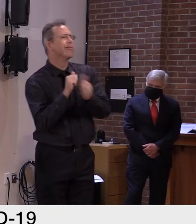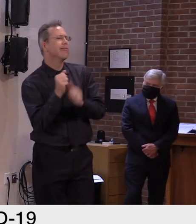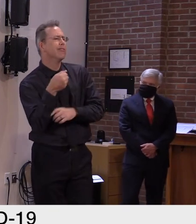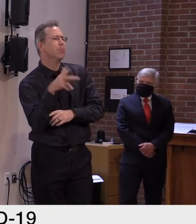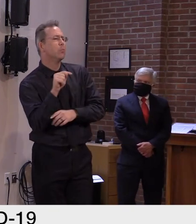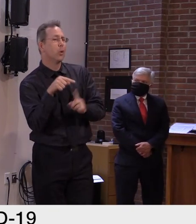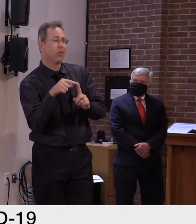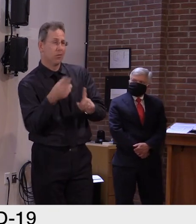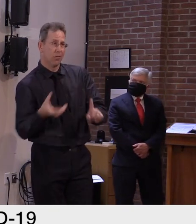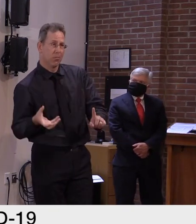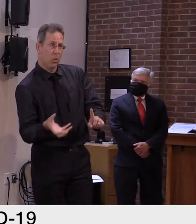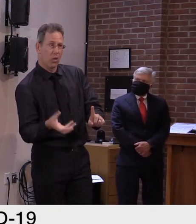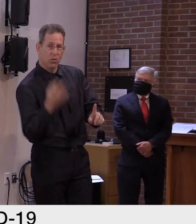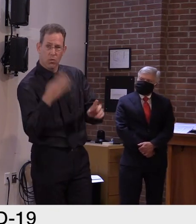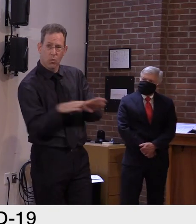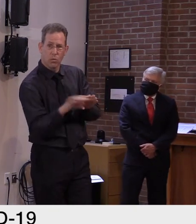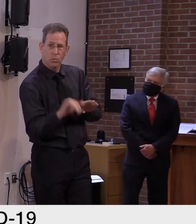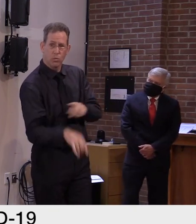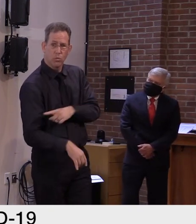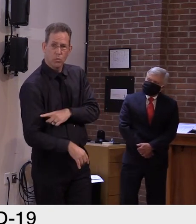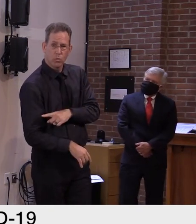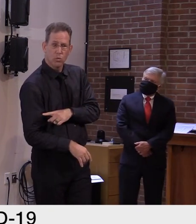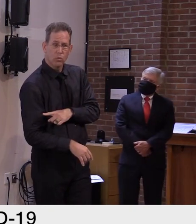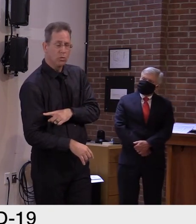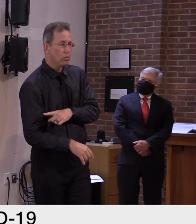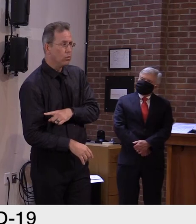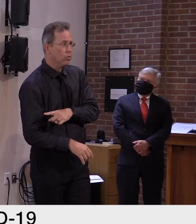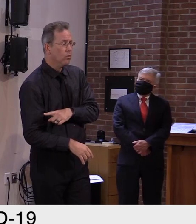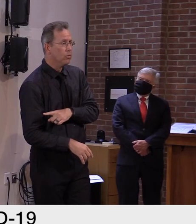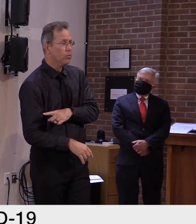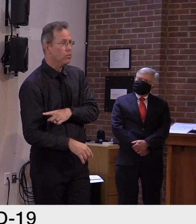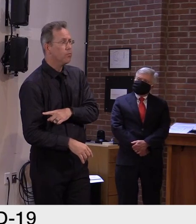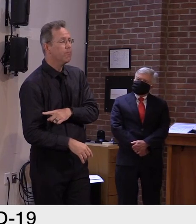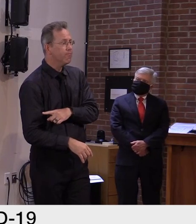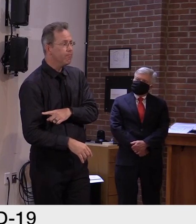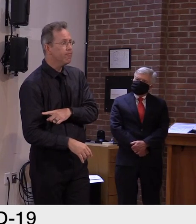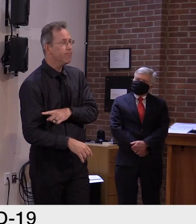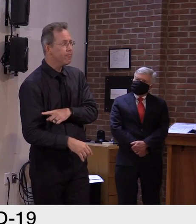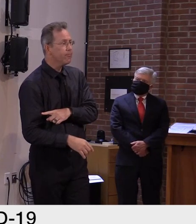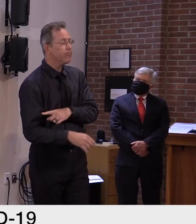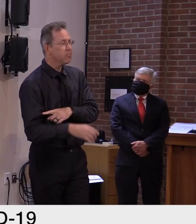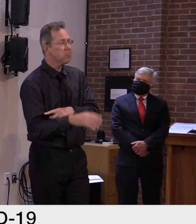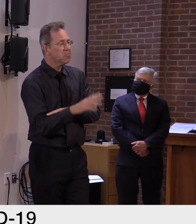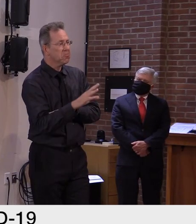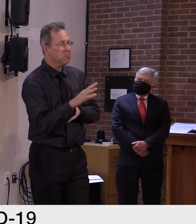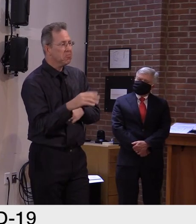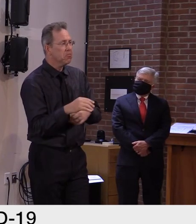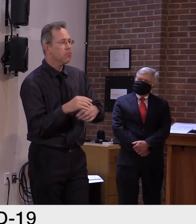order? Yeah, two parts to that. I believe it does